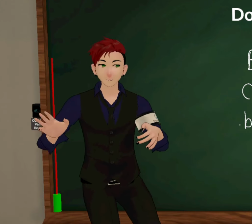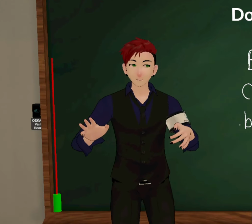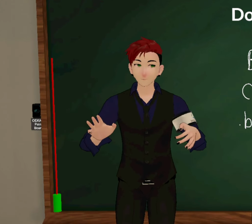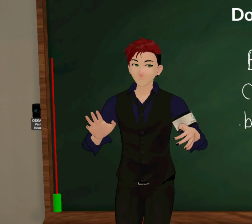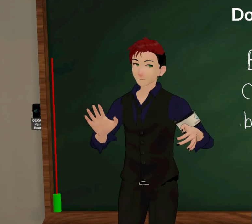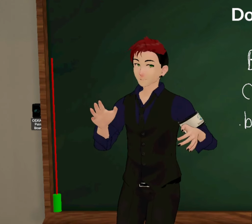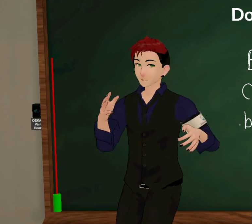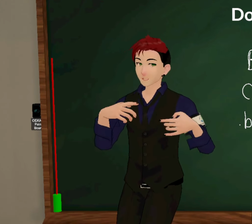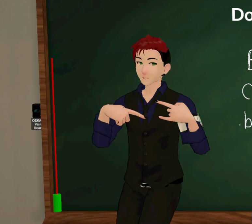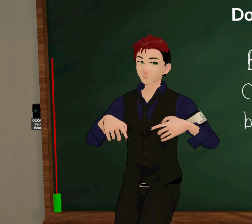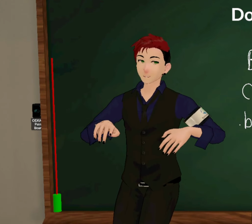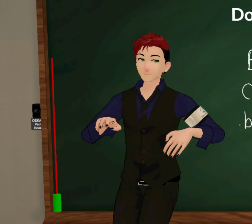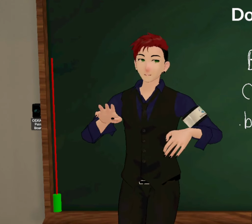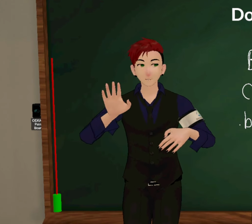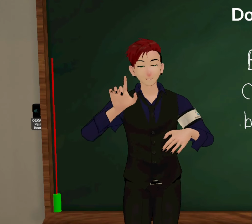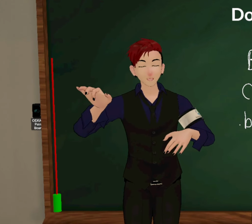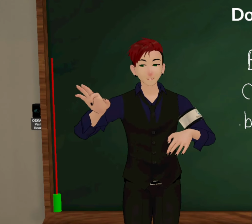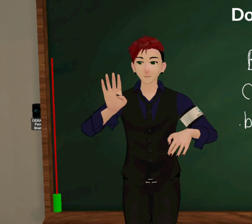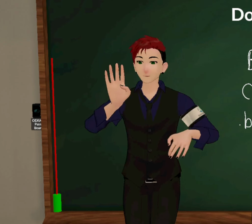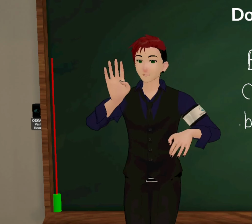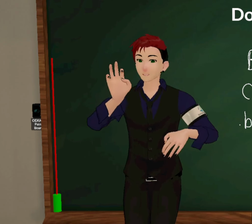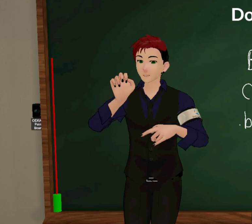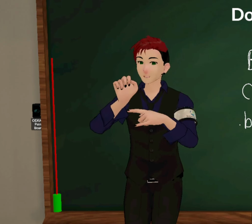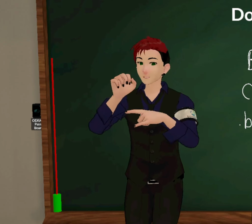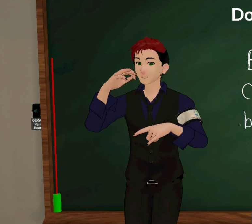Better. There's a sign for it, but if you're spelling it BETTER,